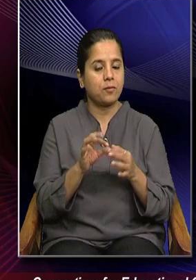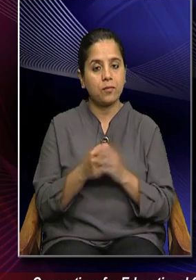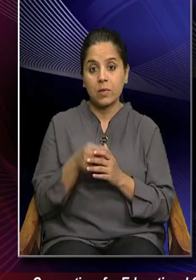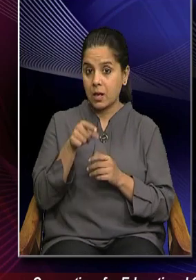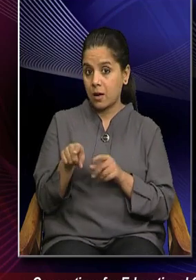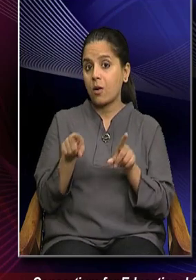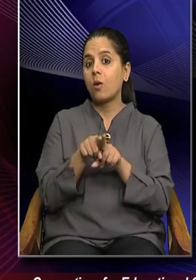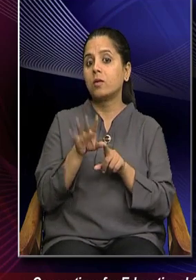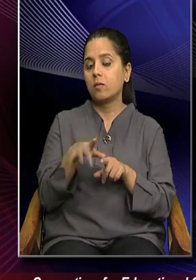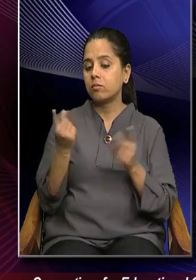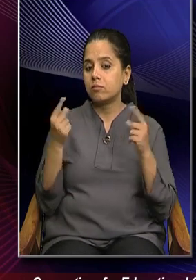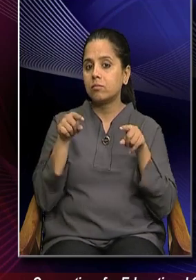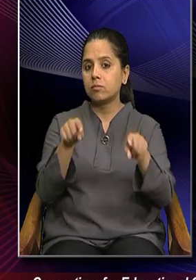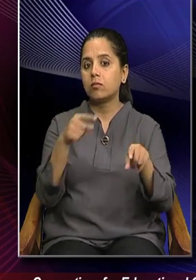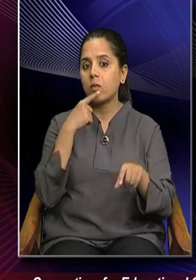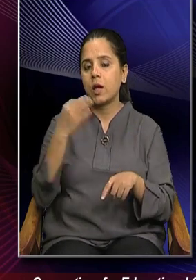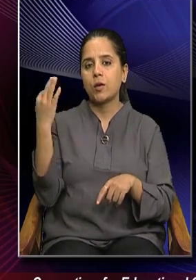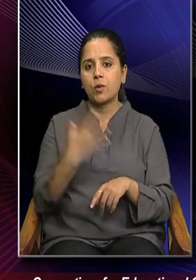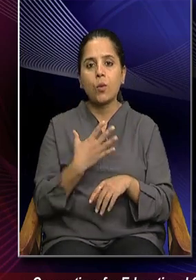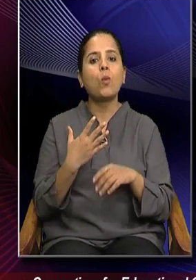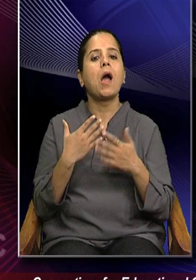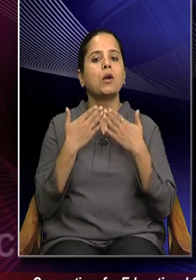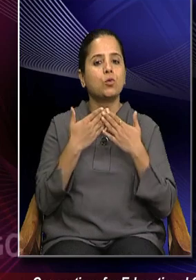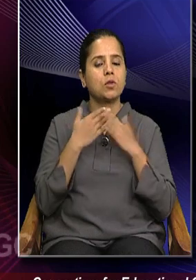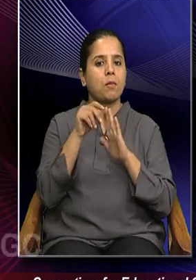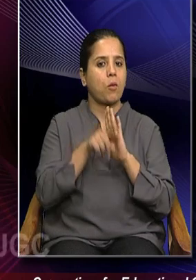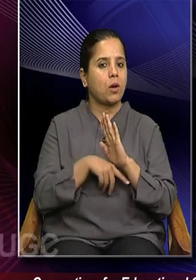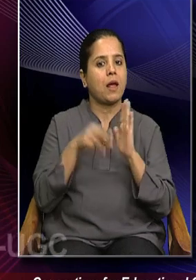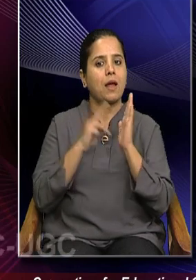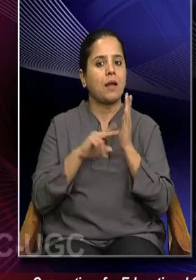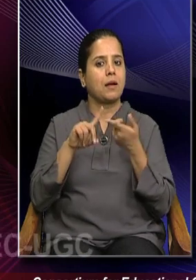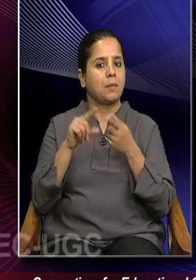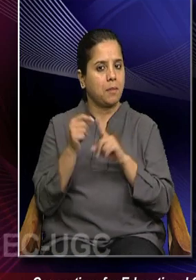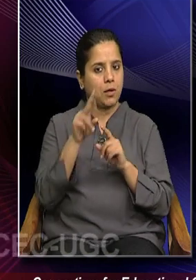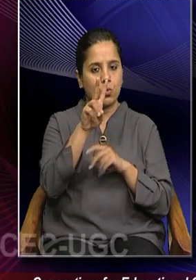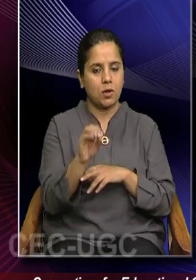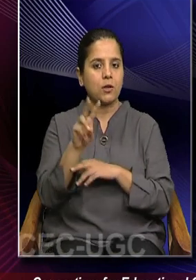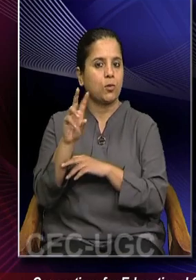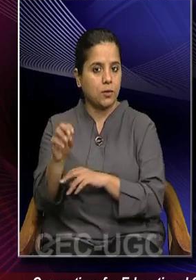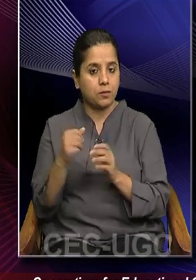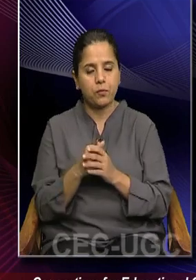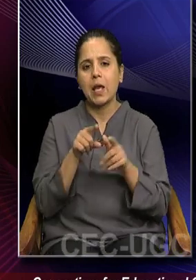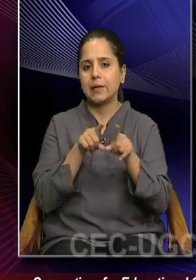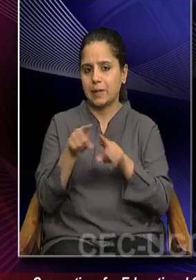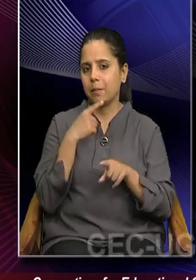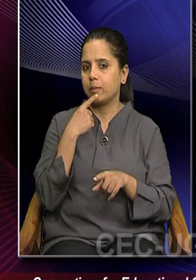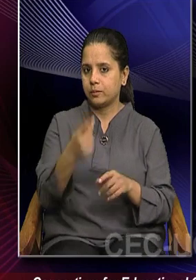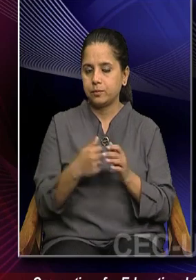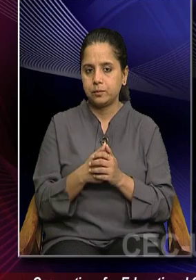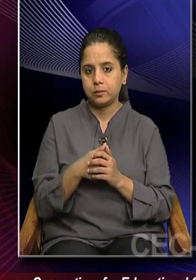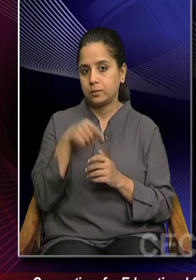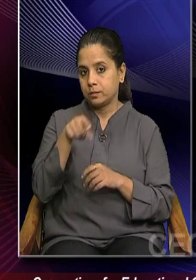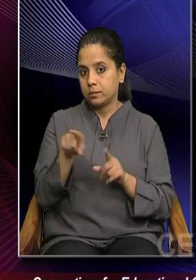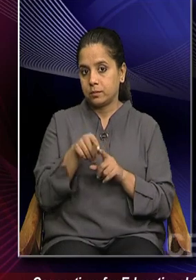is also aligned with the new education policy 2020. For example, during